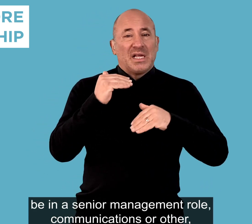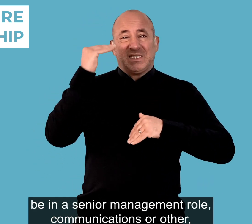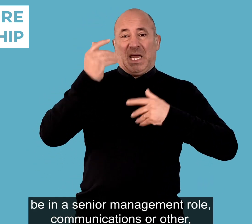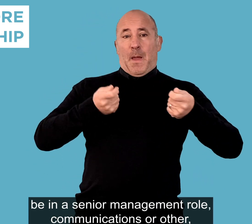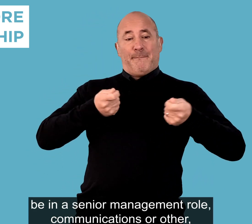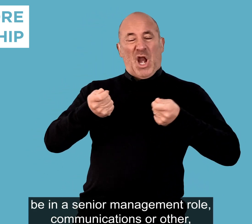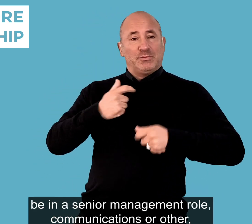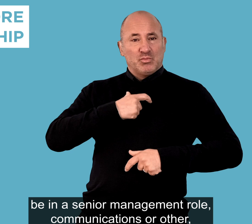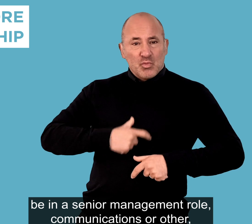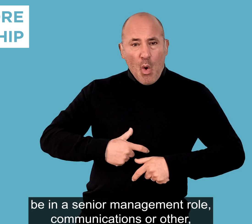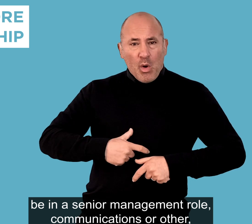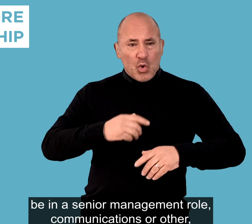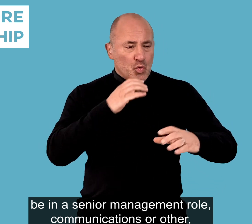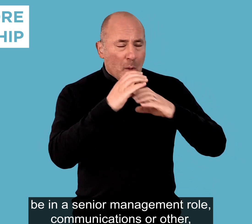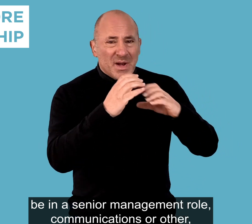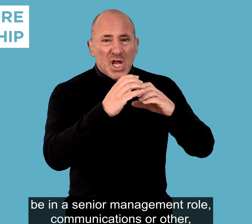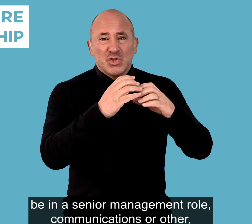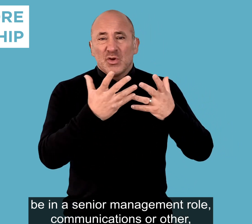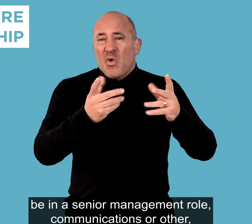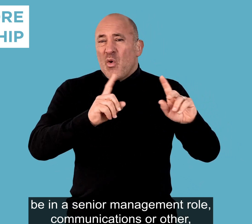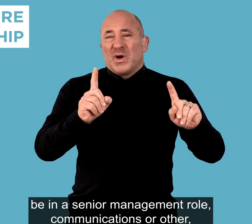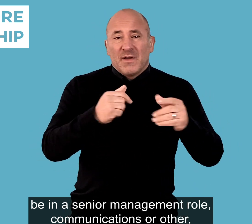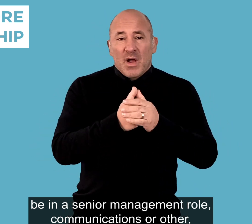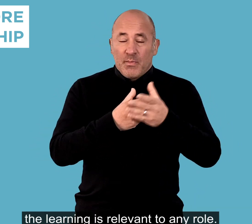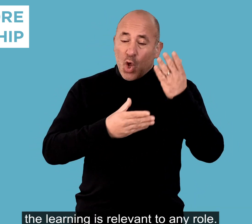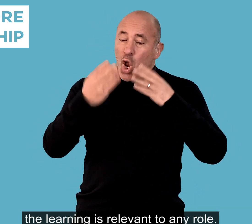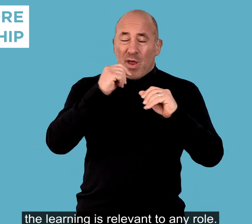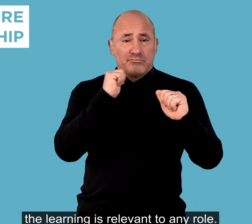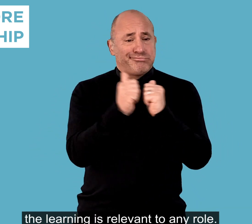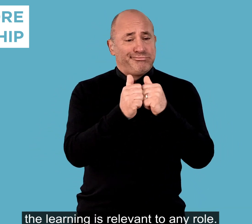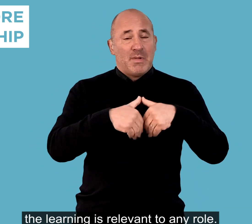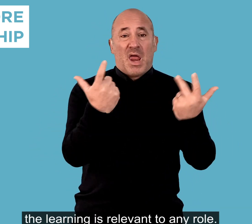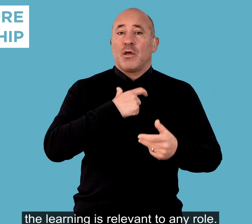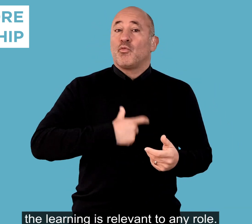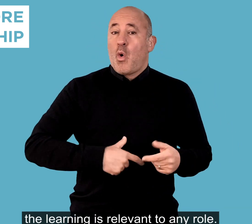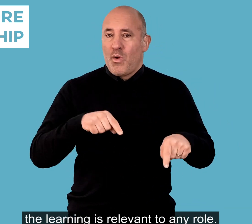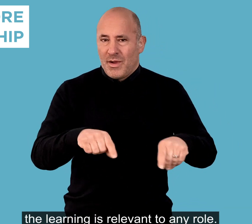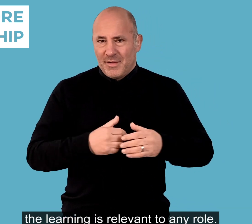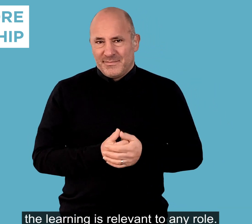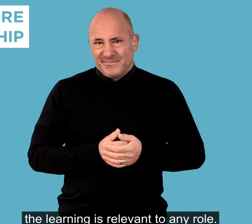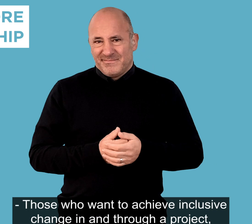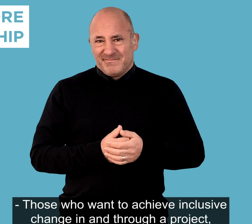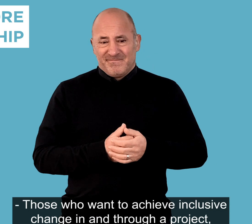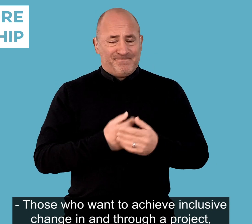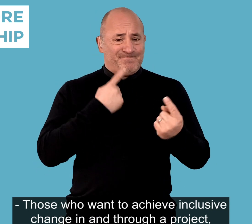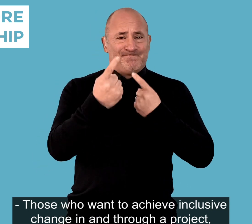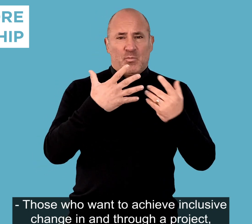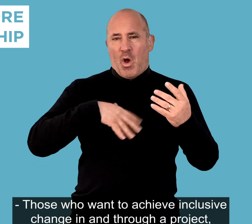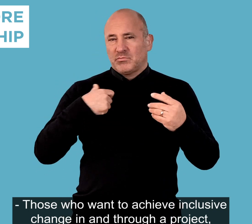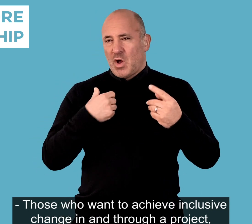be in a senior management role, communications or other. The learning is relevant to any role. Those